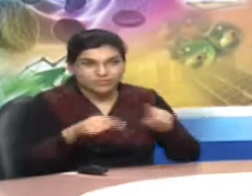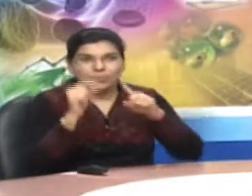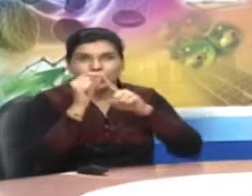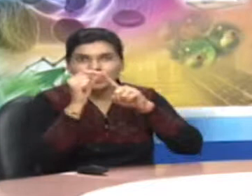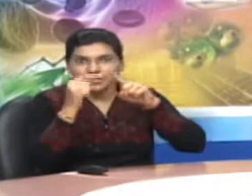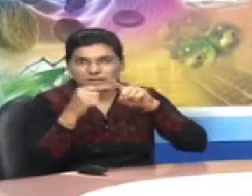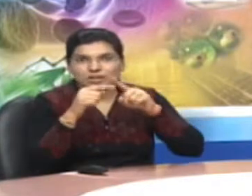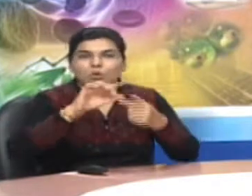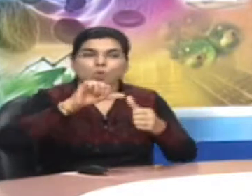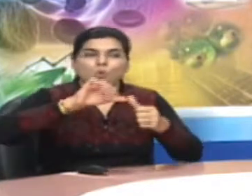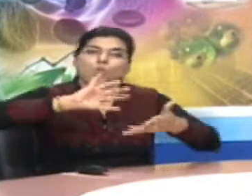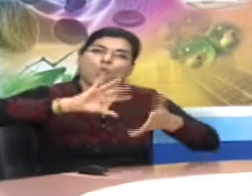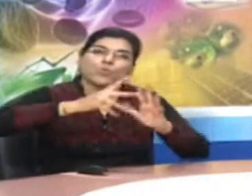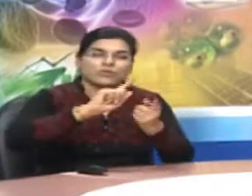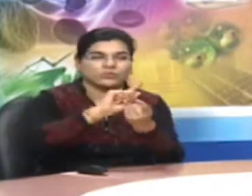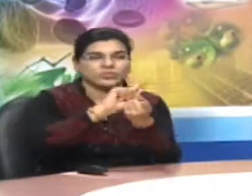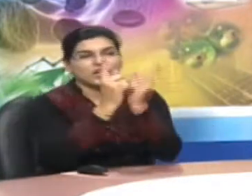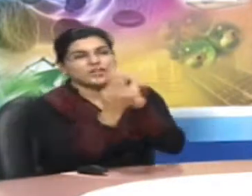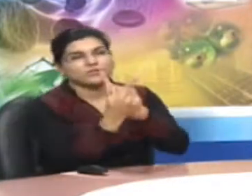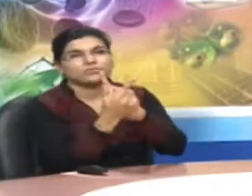to read it and it is visible to them.